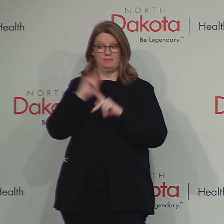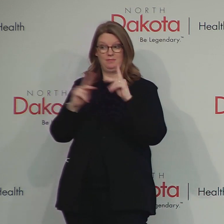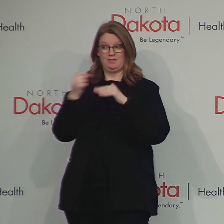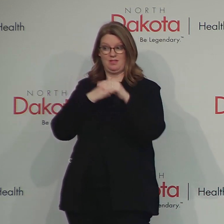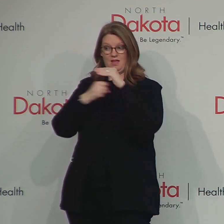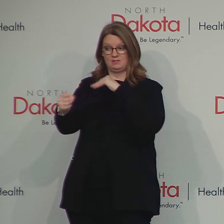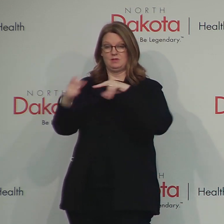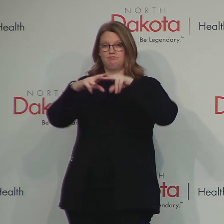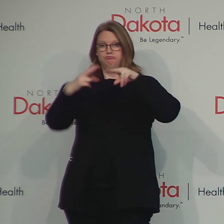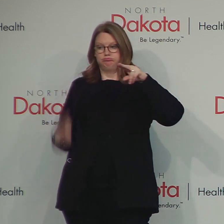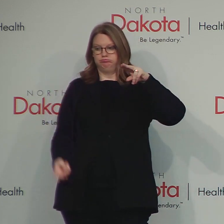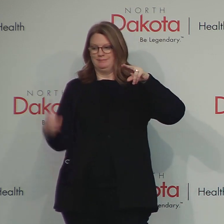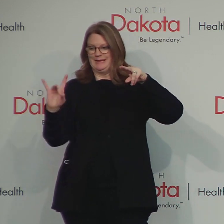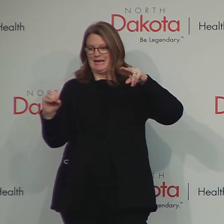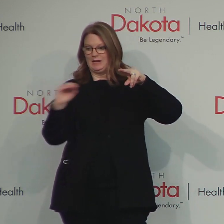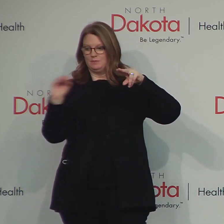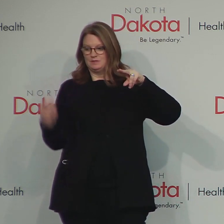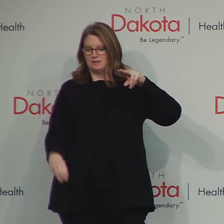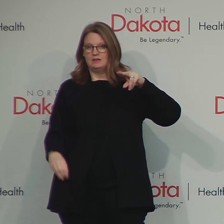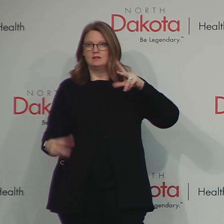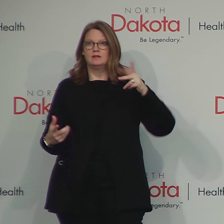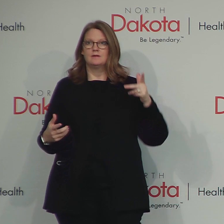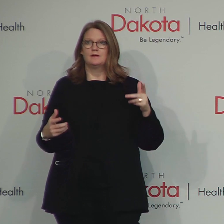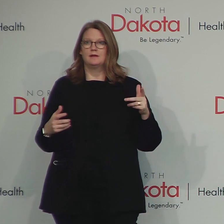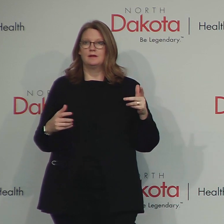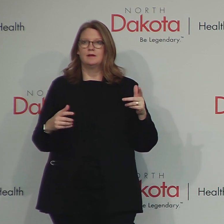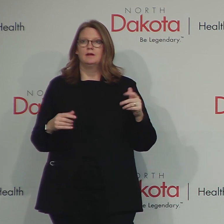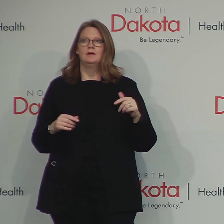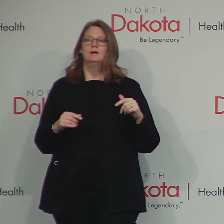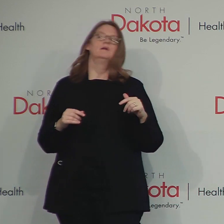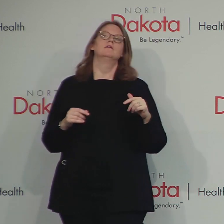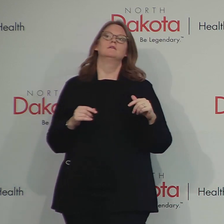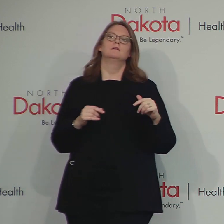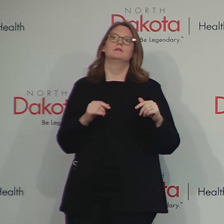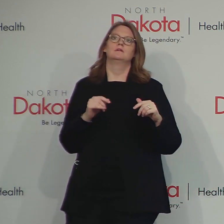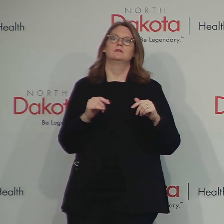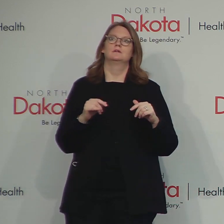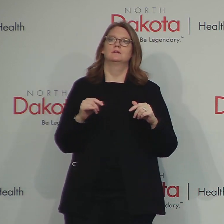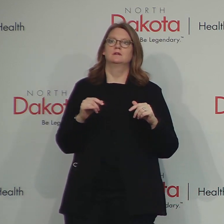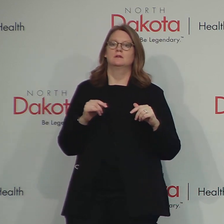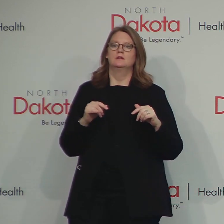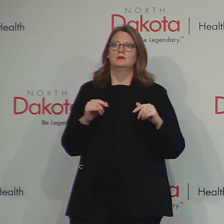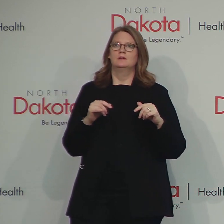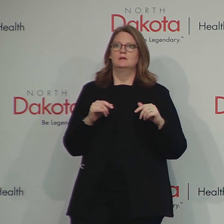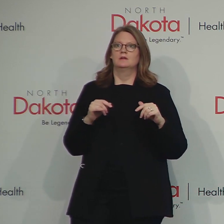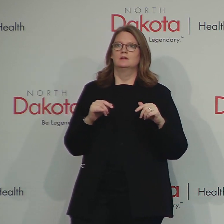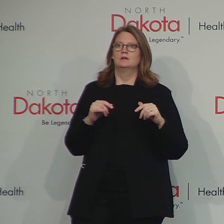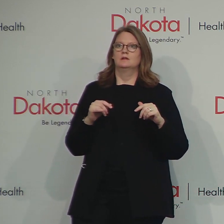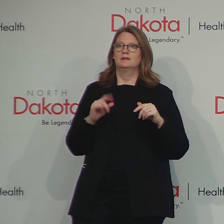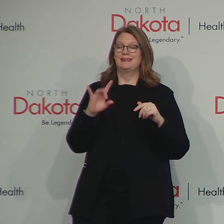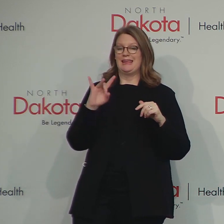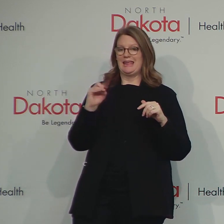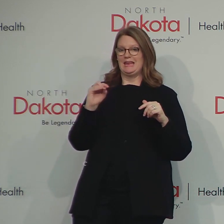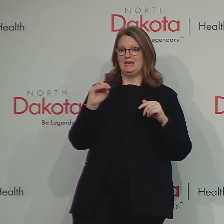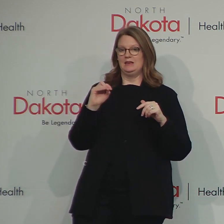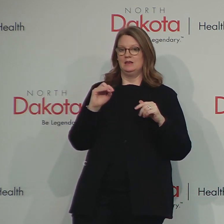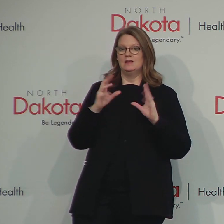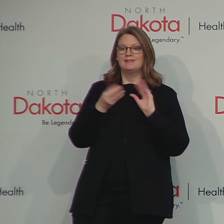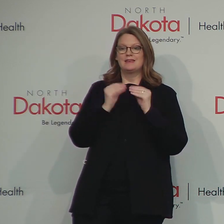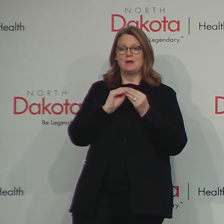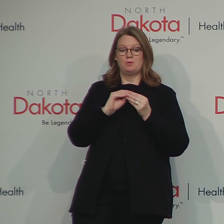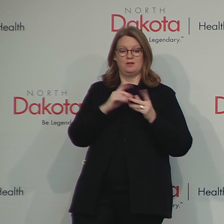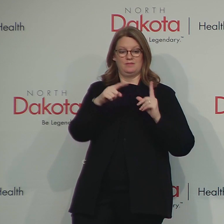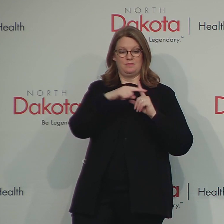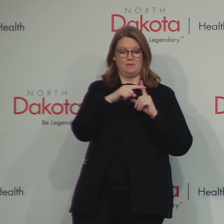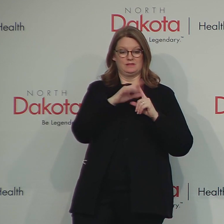hospitalizations and the nearly 75%, the 75% drop in hospitalizations, 80% drop in confirmed cases,